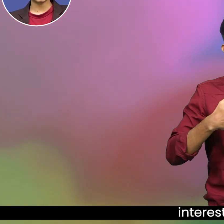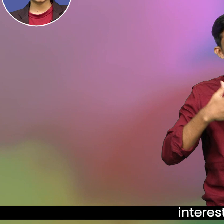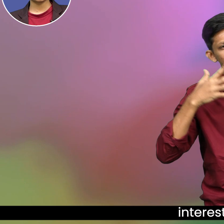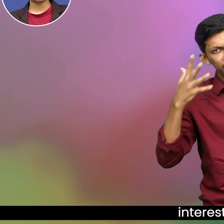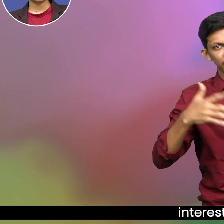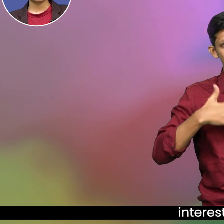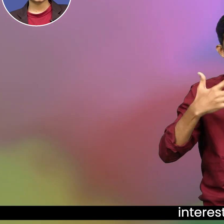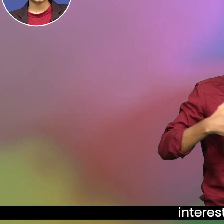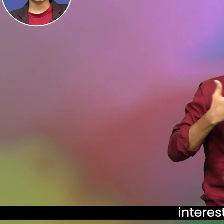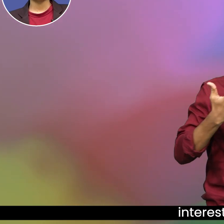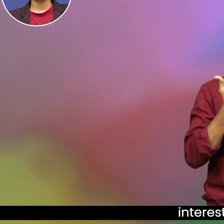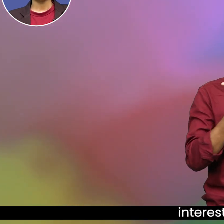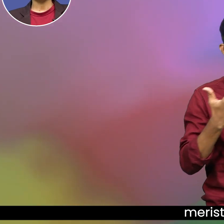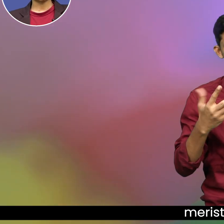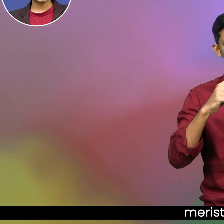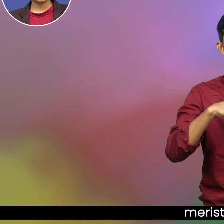about